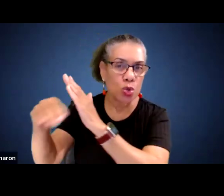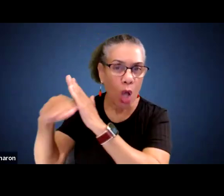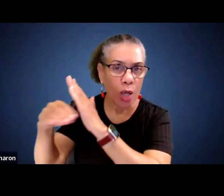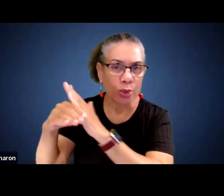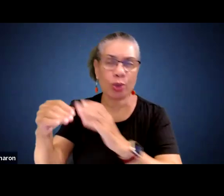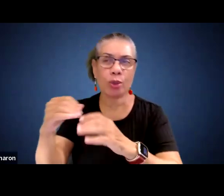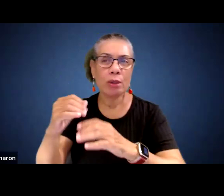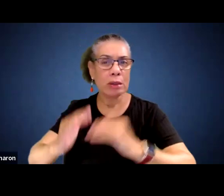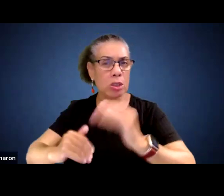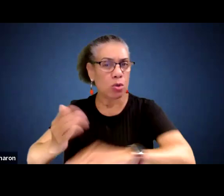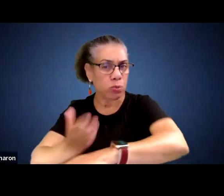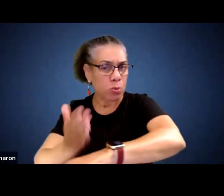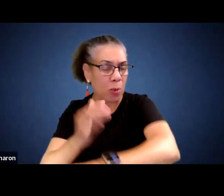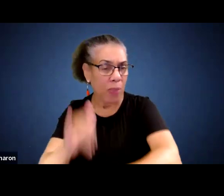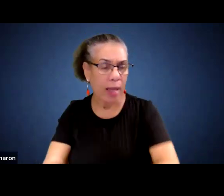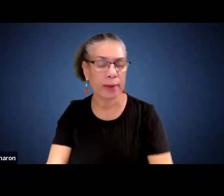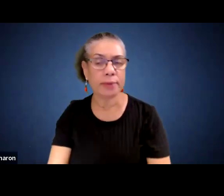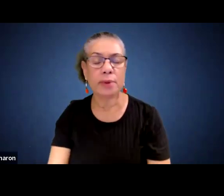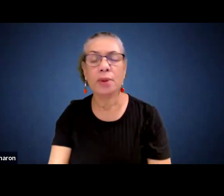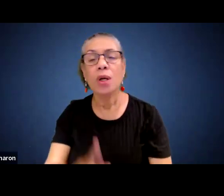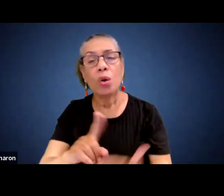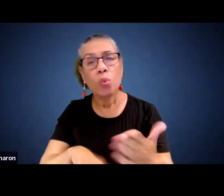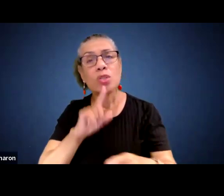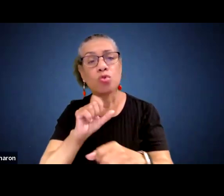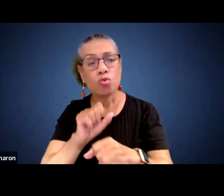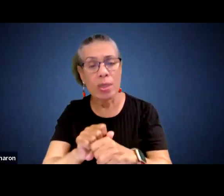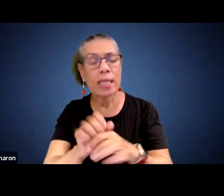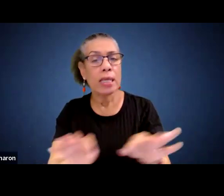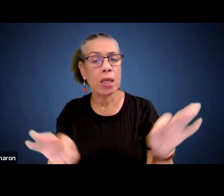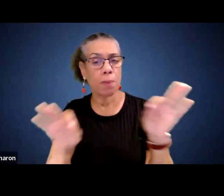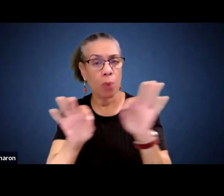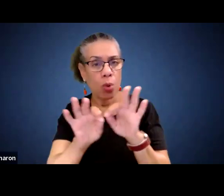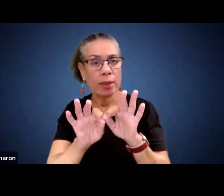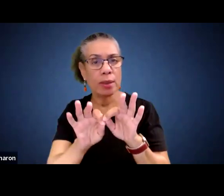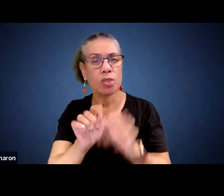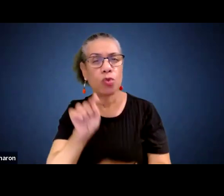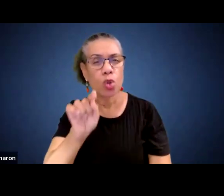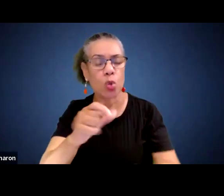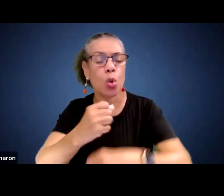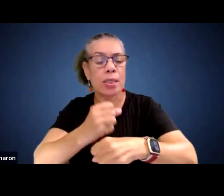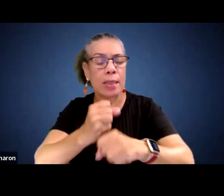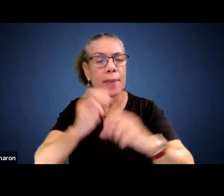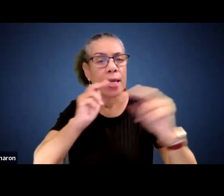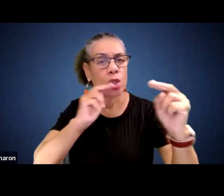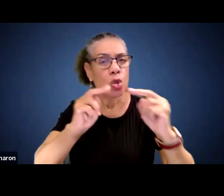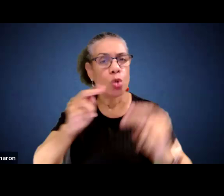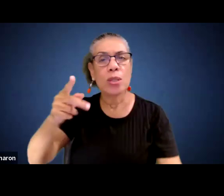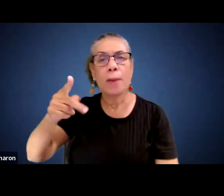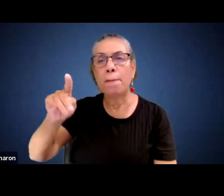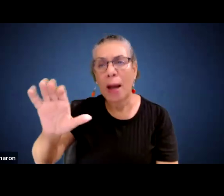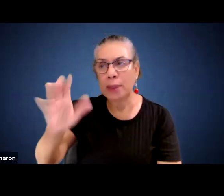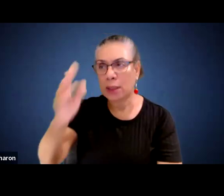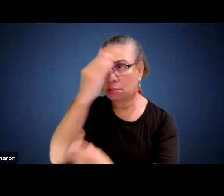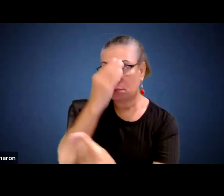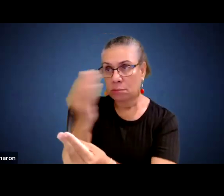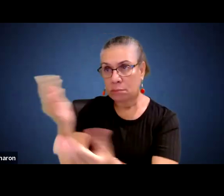thing. What's really important is that you make the negotiations public. They need to